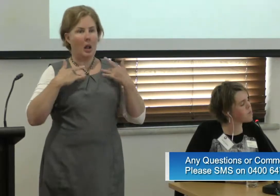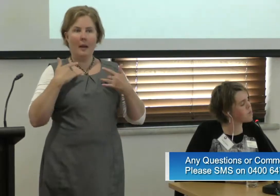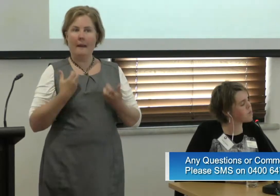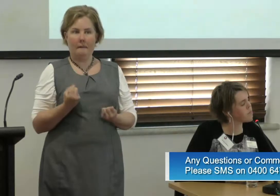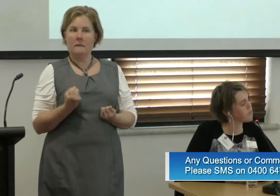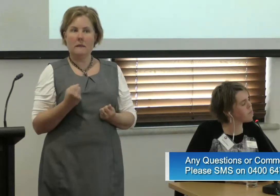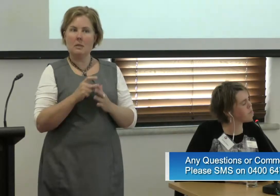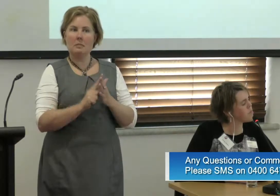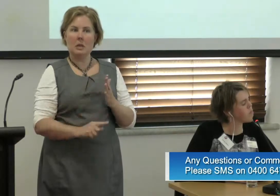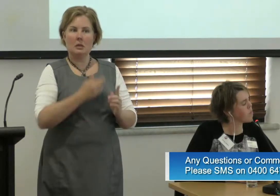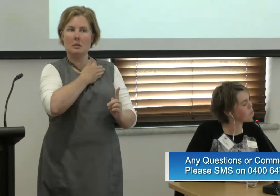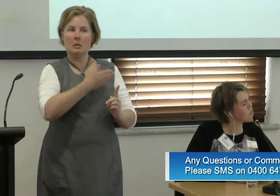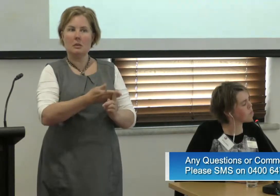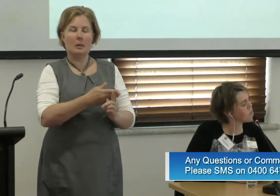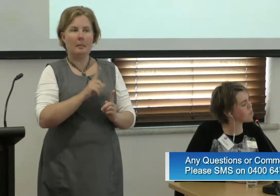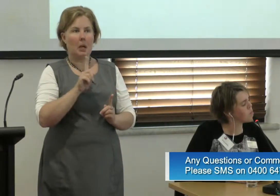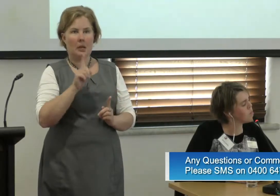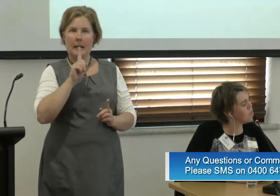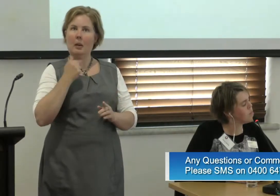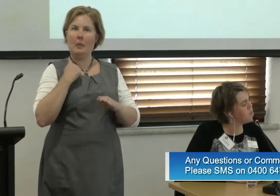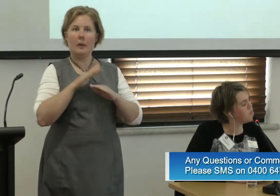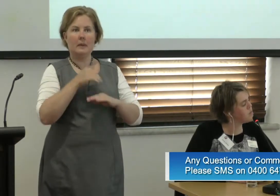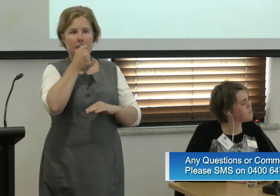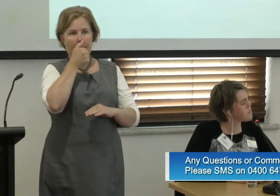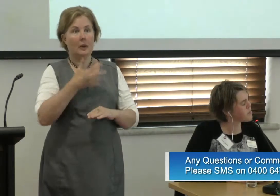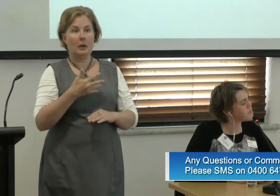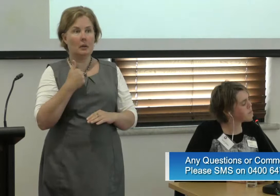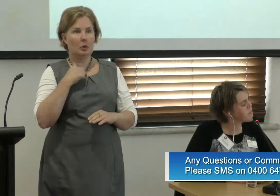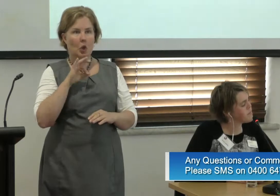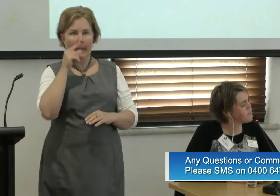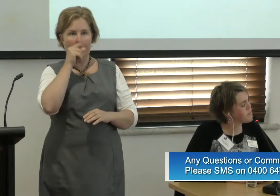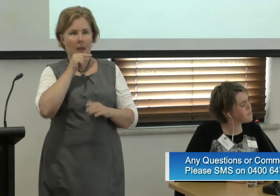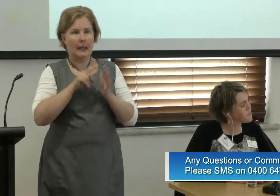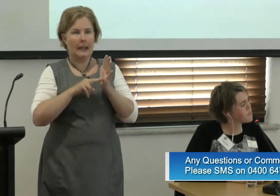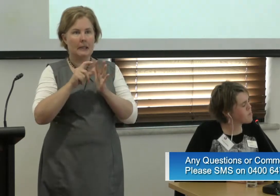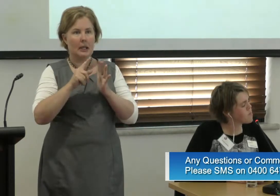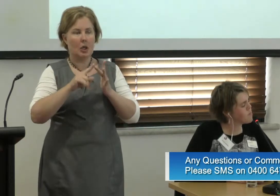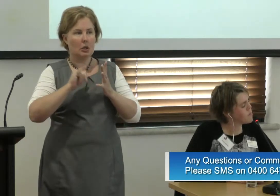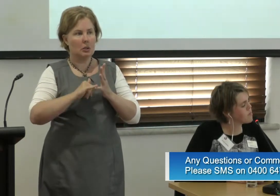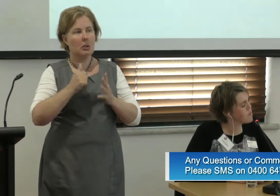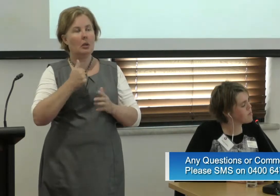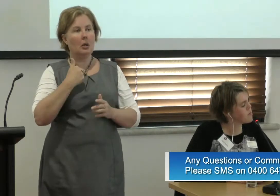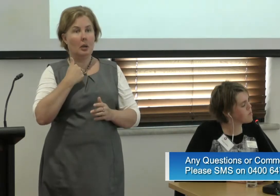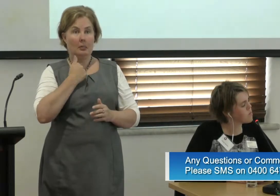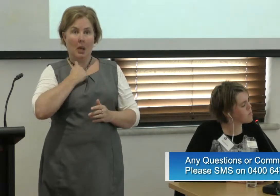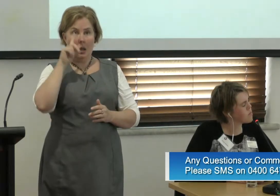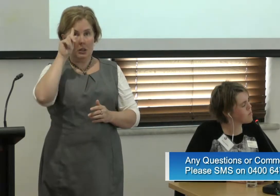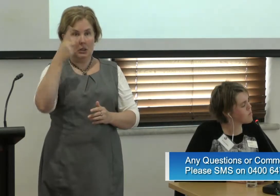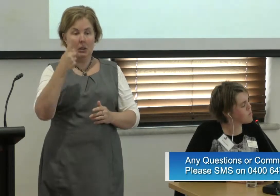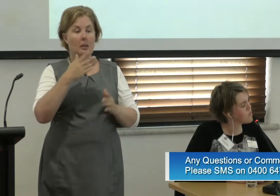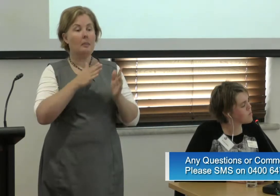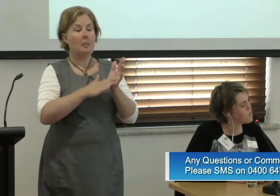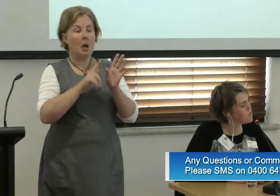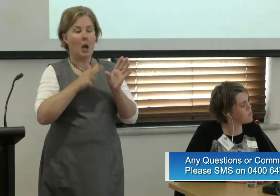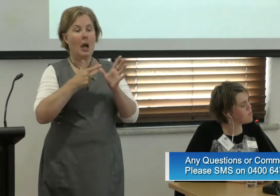over 65. And as far as I gather, my aged care will not provide me any of